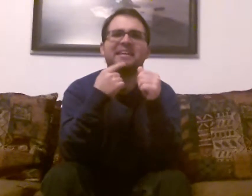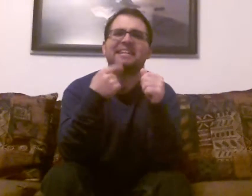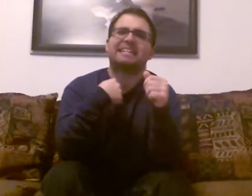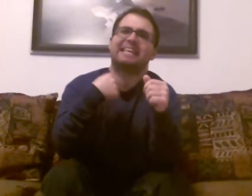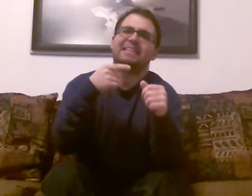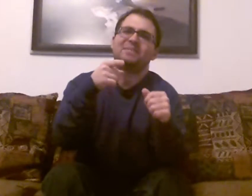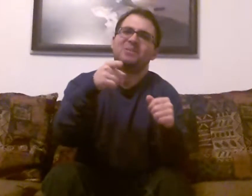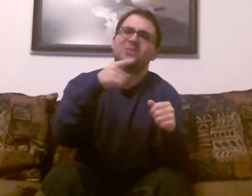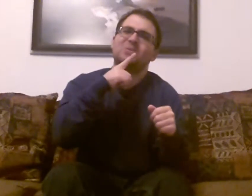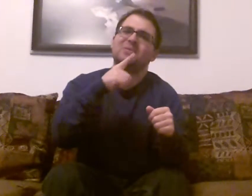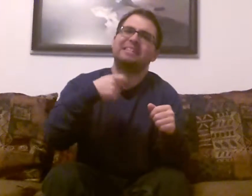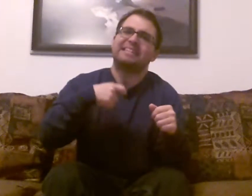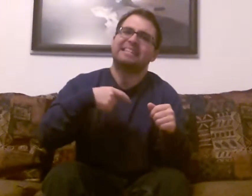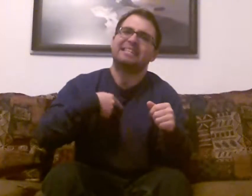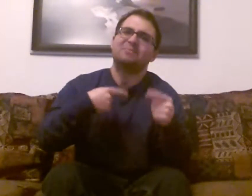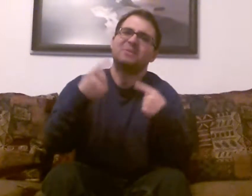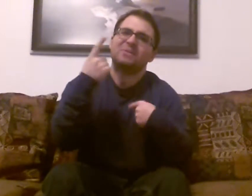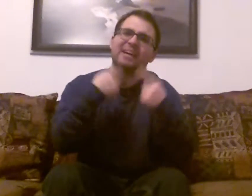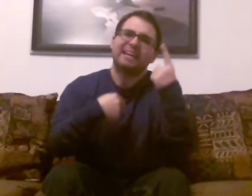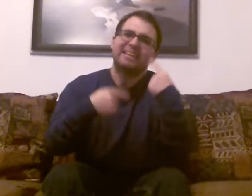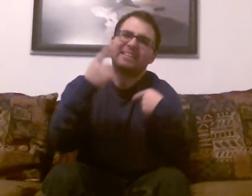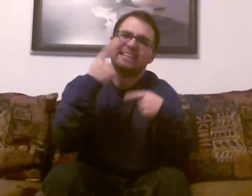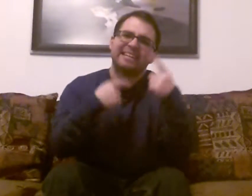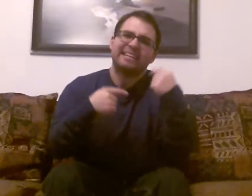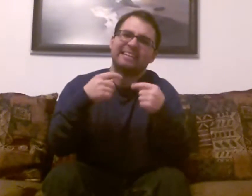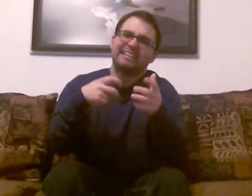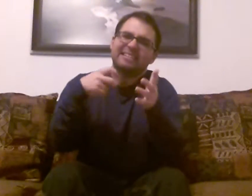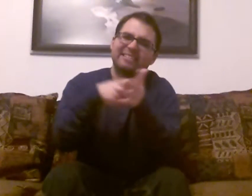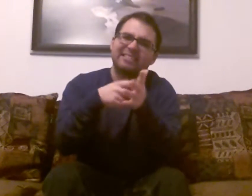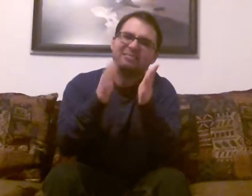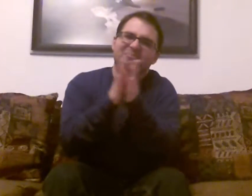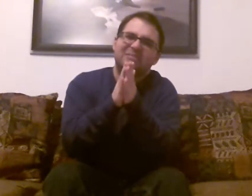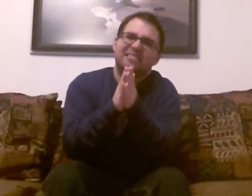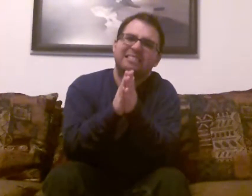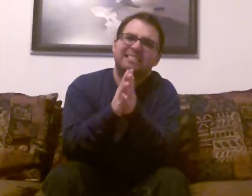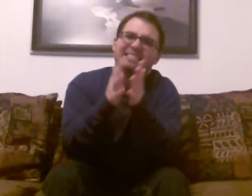You're telling me you really need me, crying, begging for me.